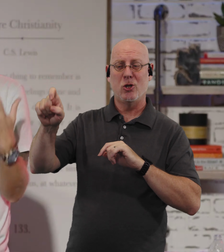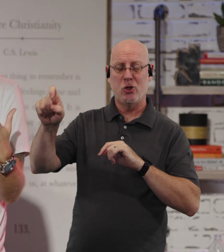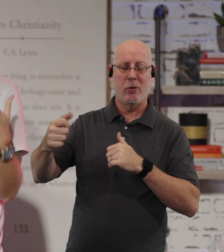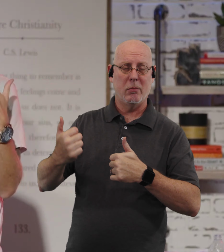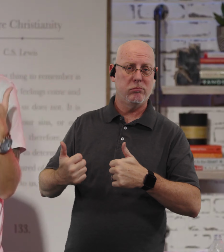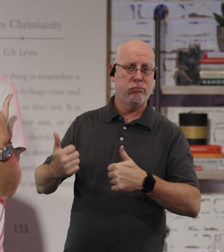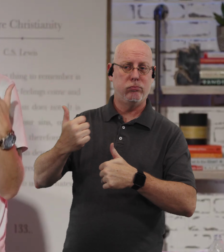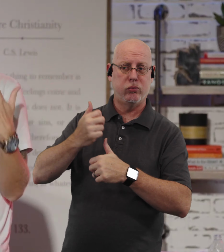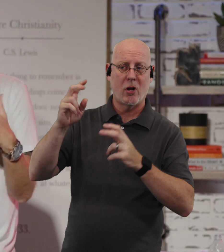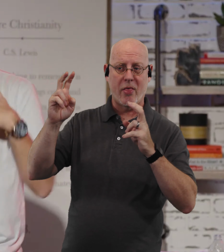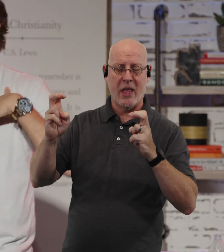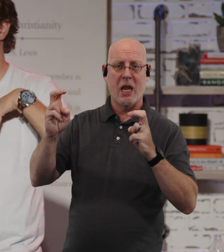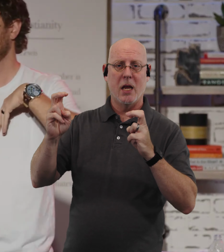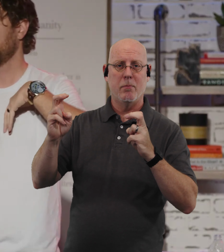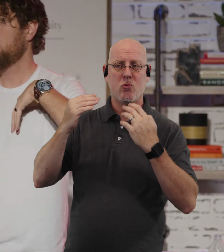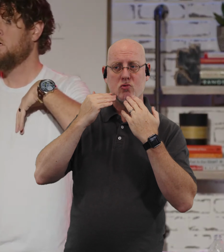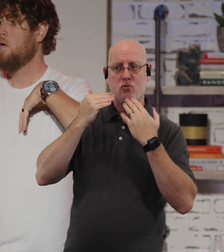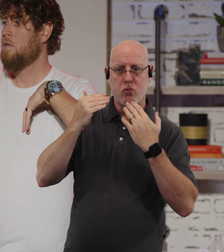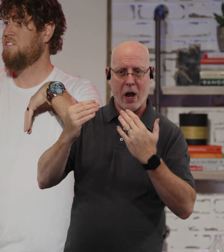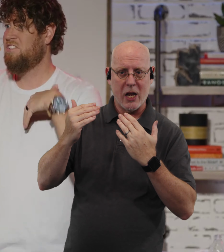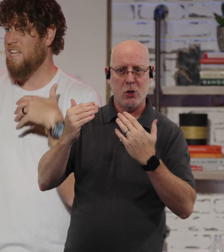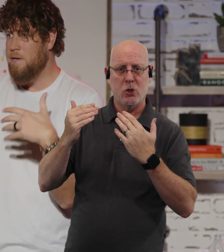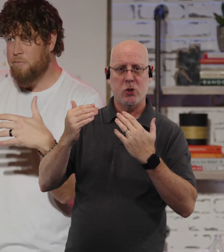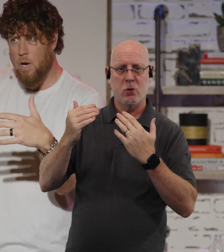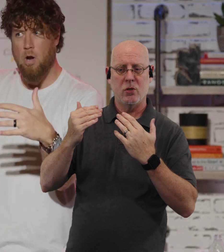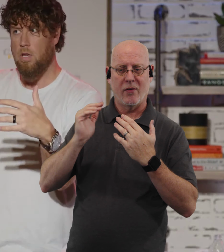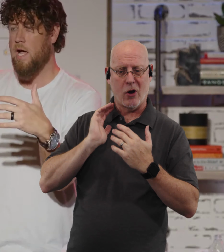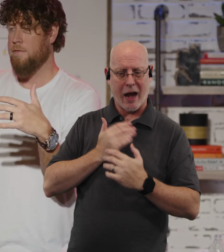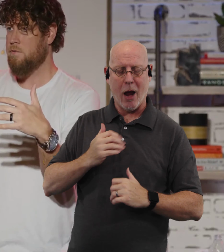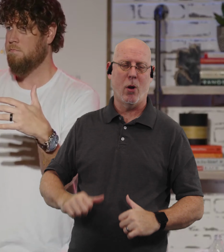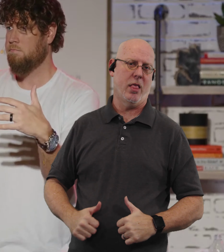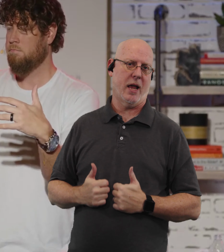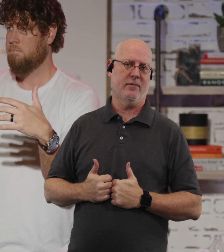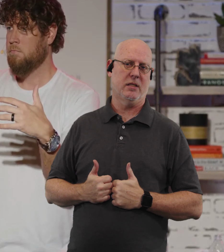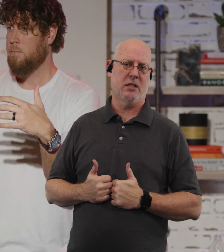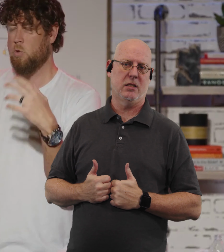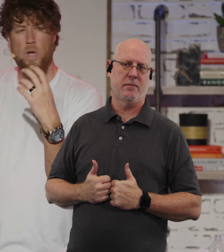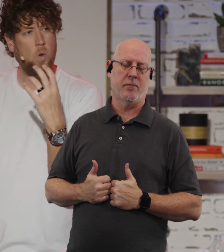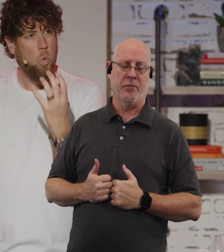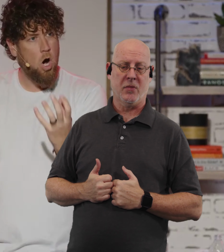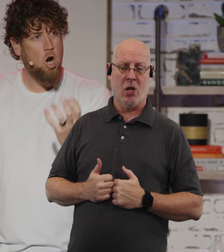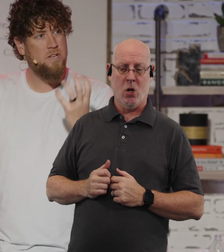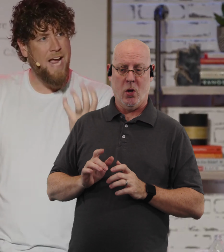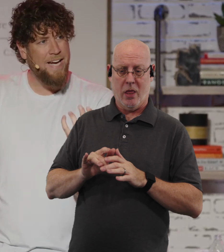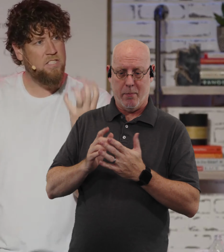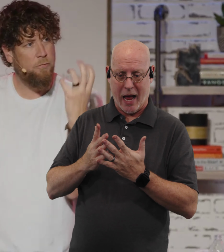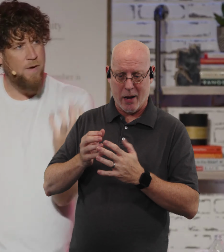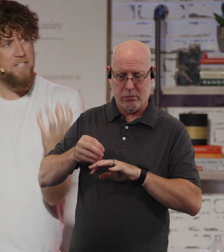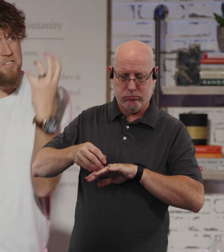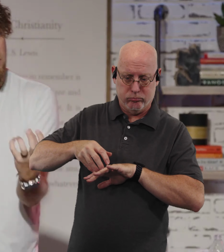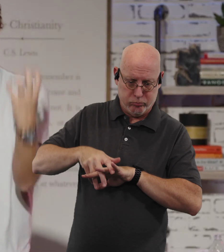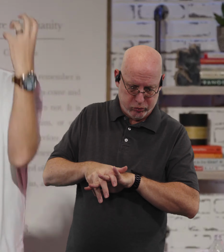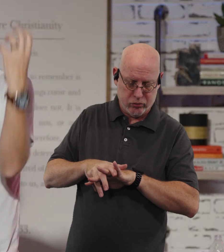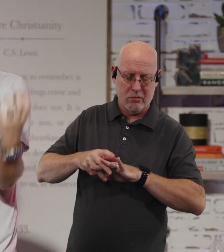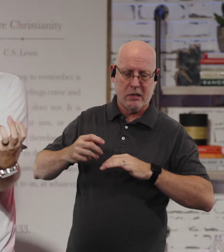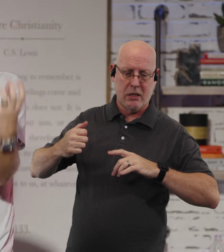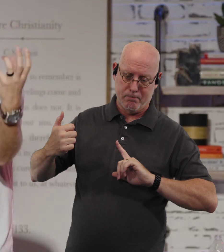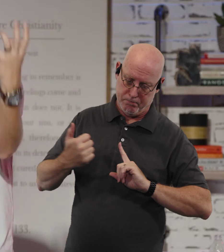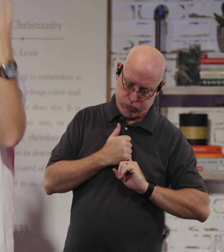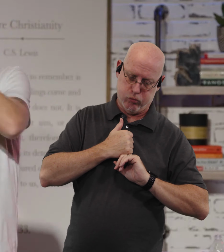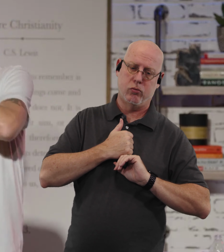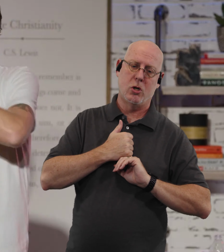the prominent theme of gratitude stemming from our lives. Because when the word takes effect in someone's